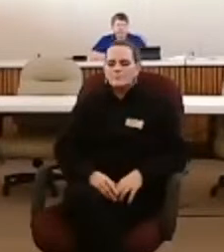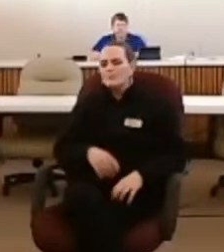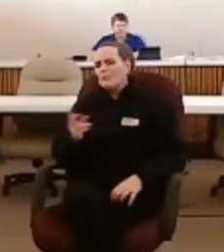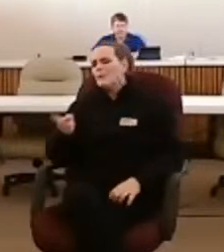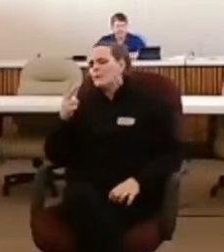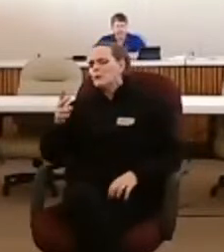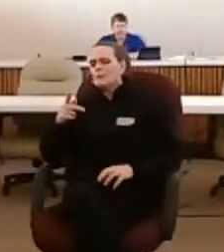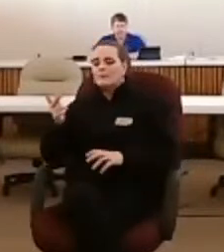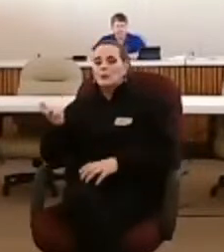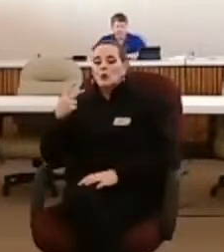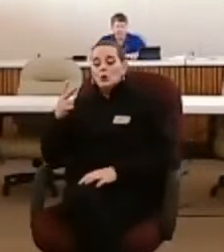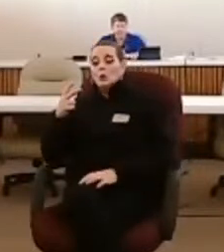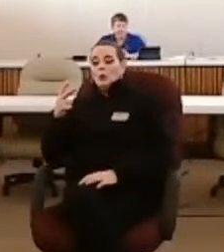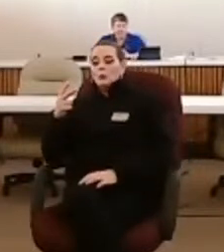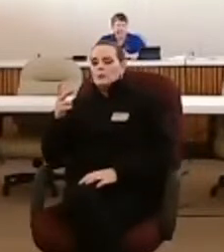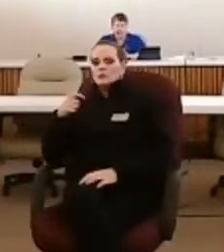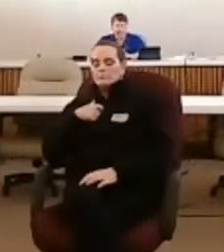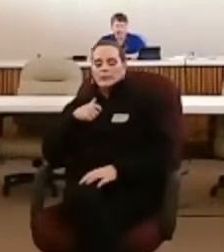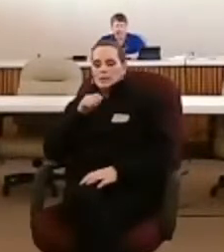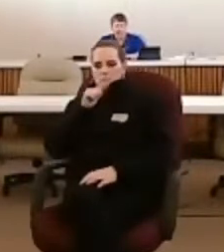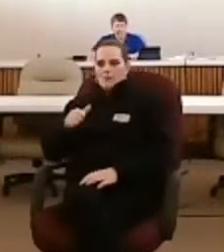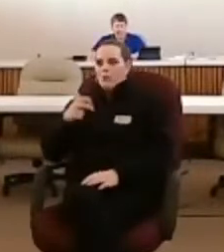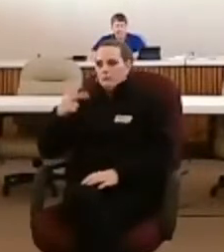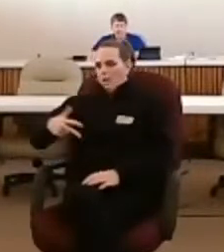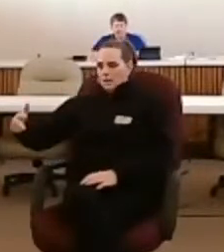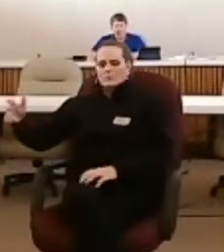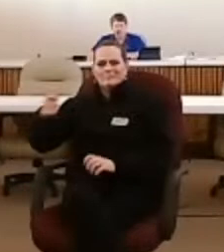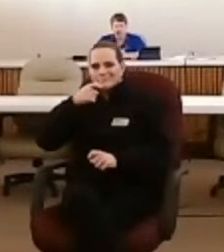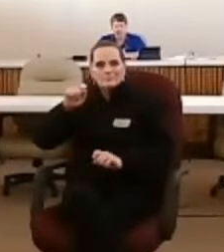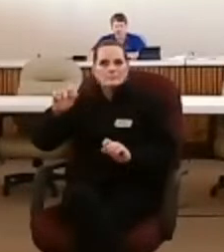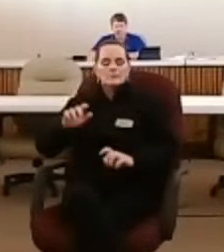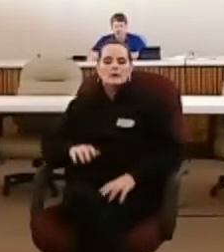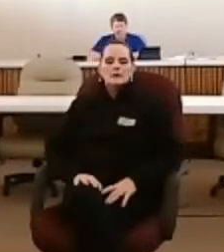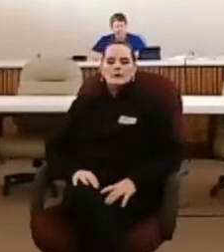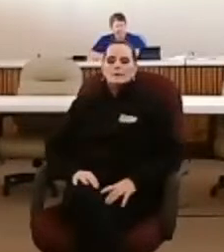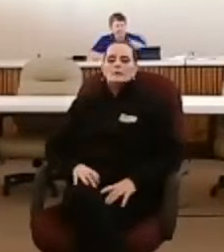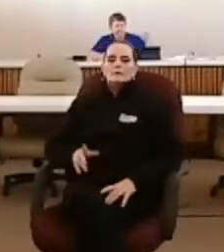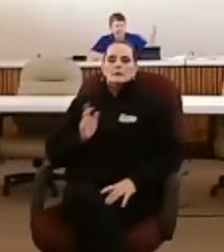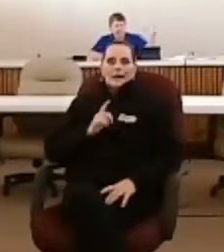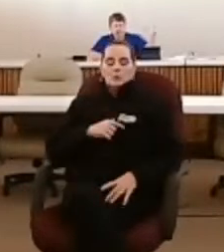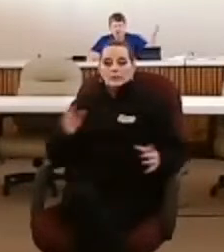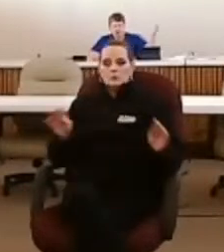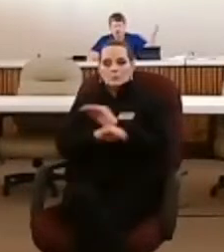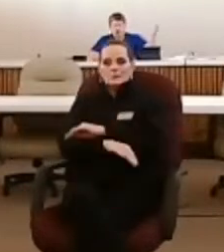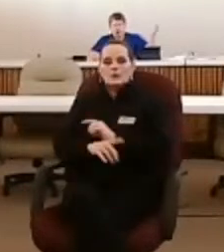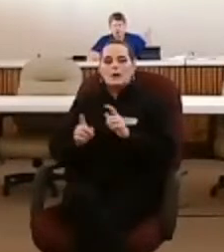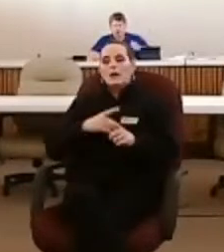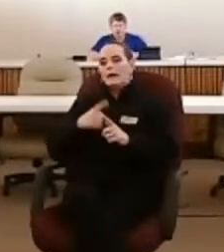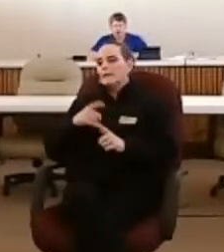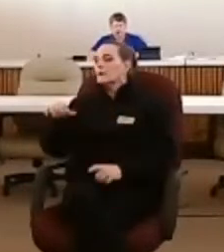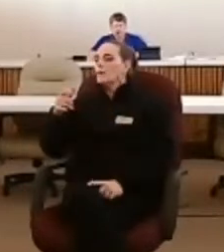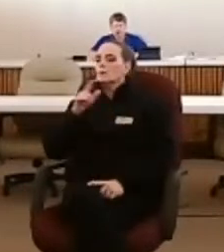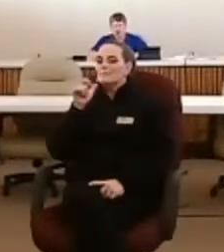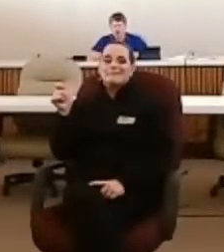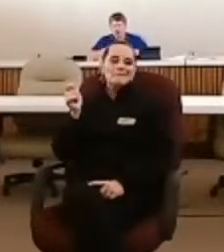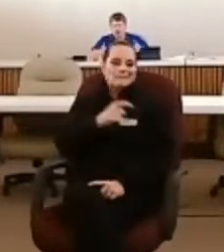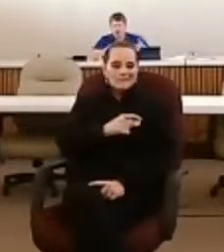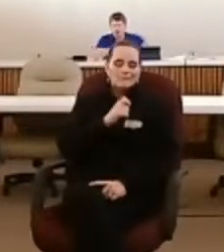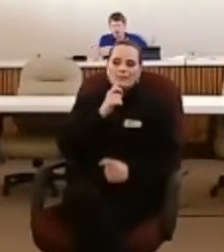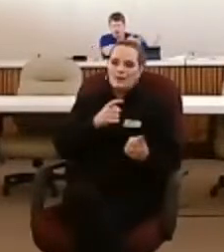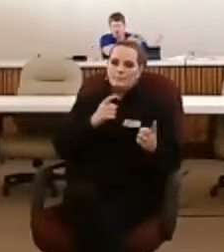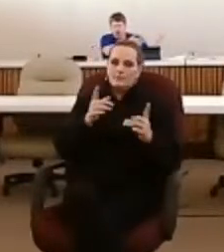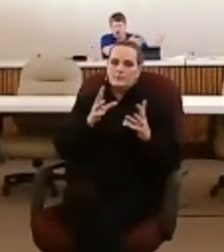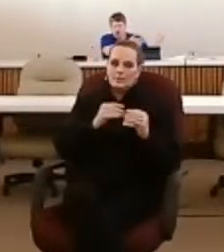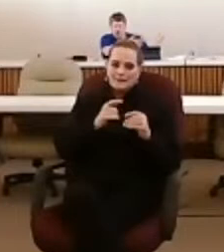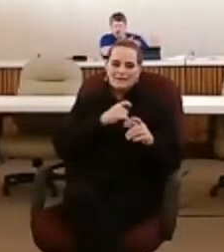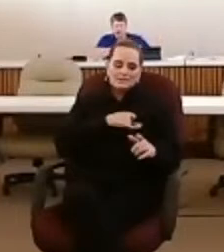should be overnight or should be no parking at all. And we switch it. And then somebody else who didn't come to the meeting because they were okay